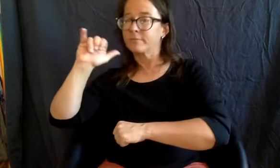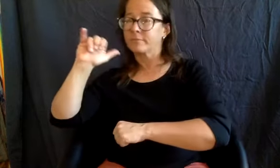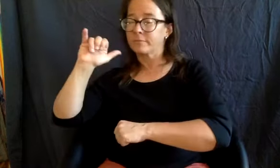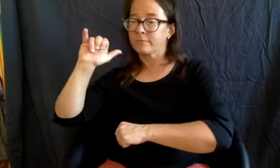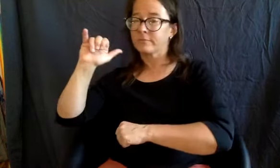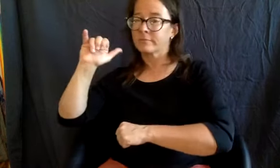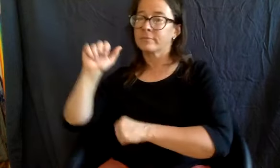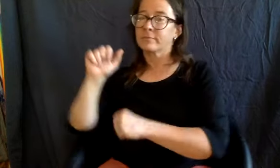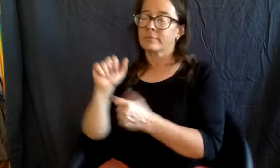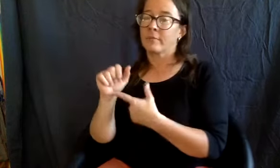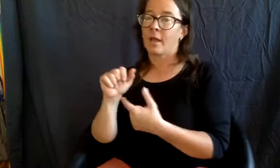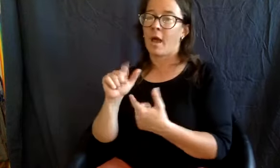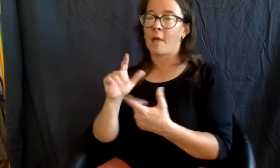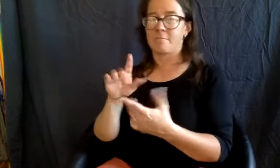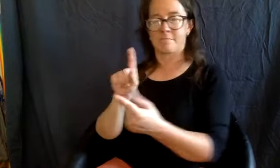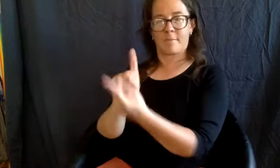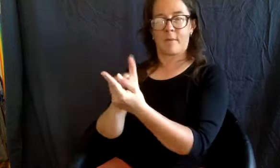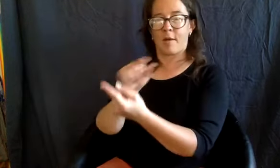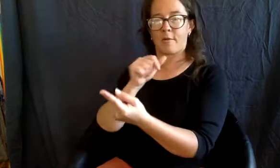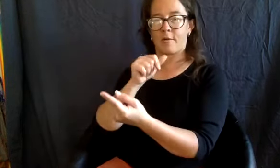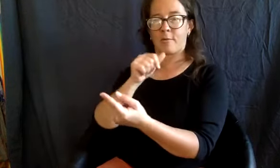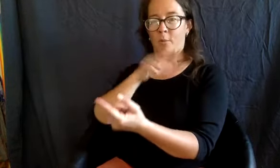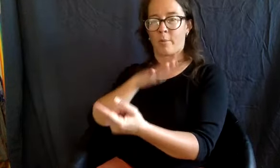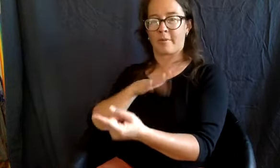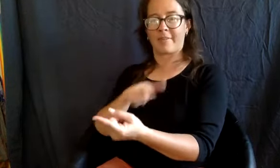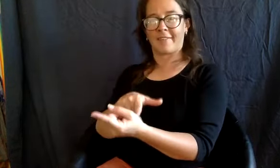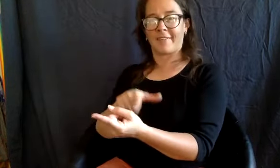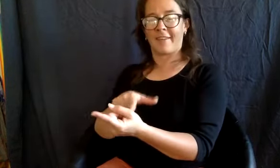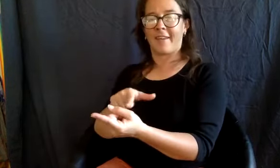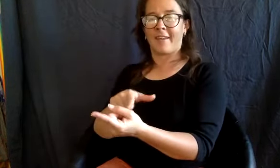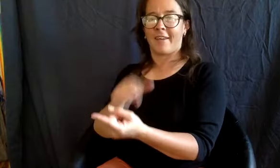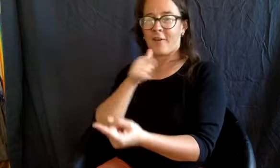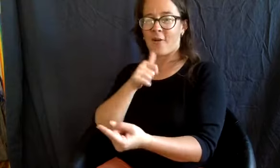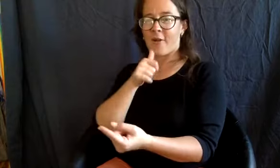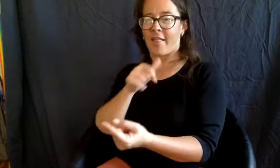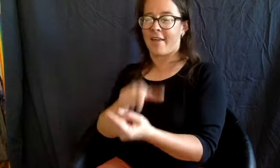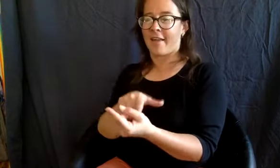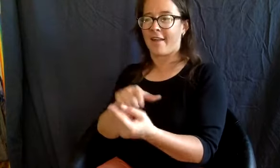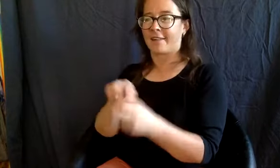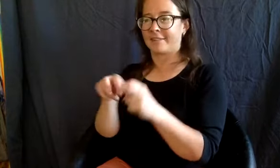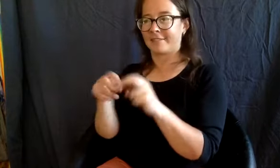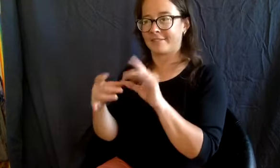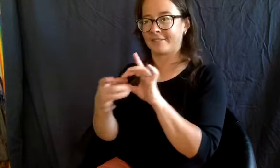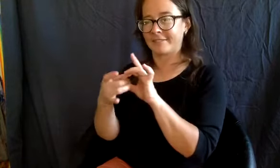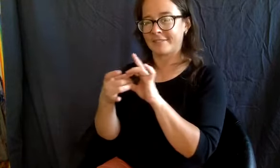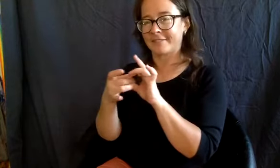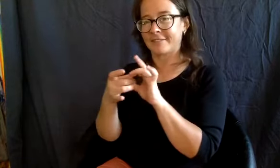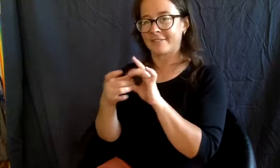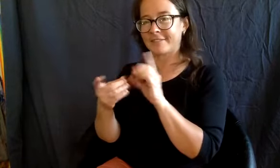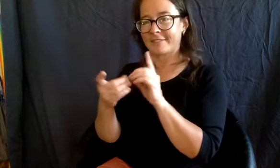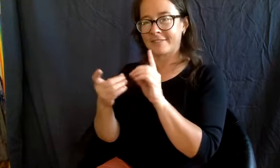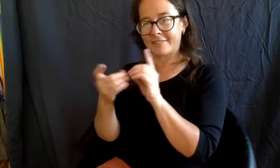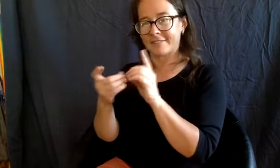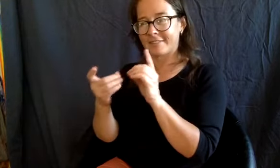went to continuation high school, and I turned 21, and I went into the bar and I sat down, and I sat there for the next 16 years. And I